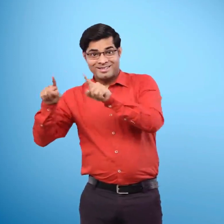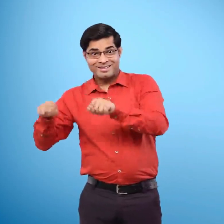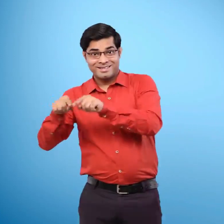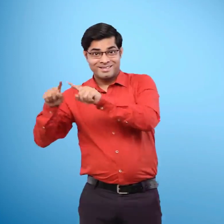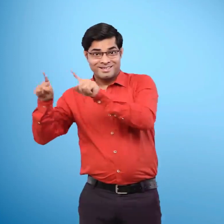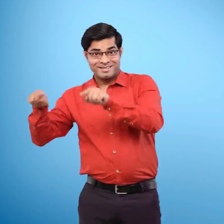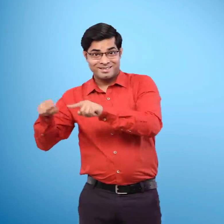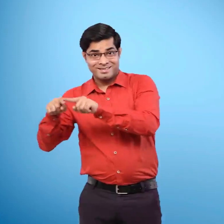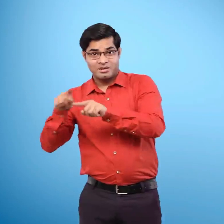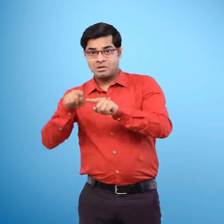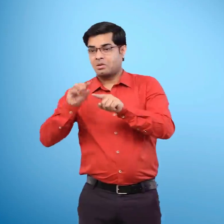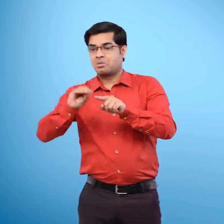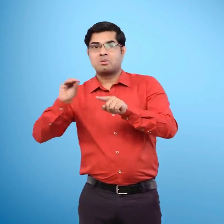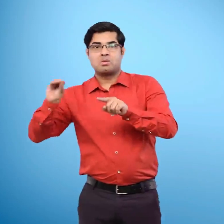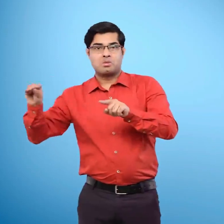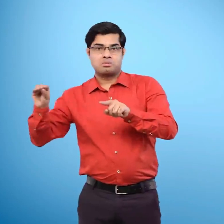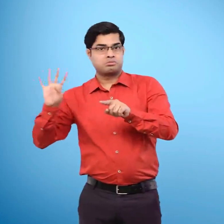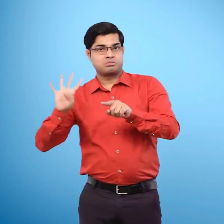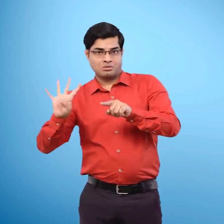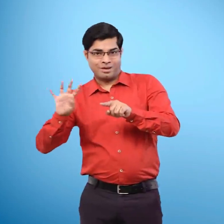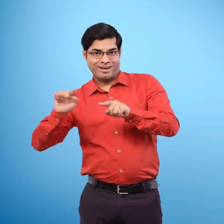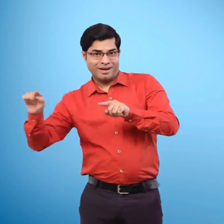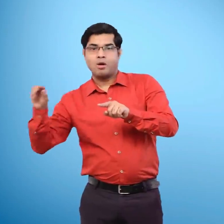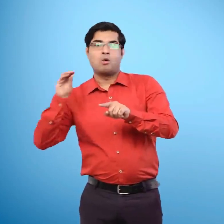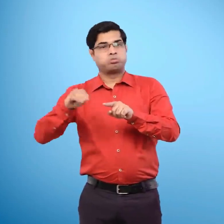After box 3, there are 4 blank boxes.